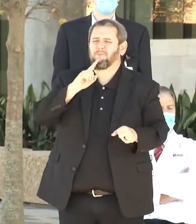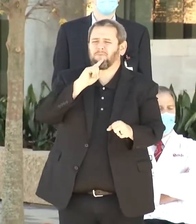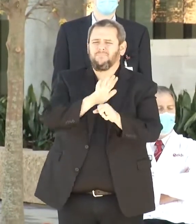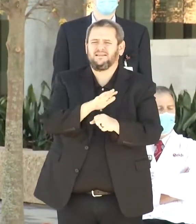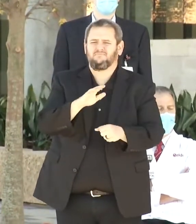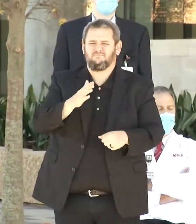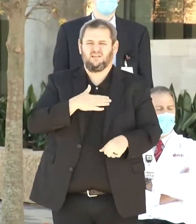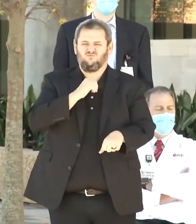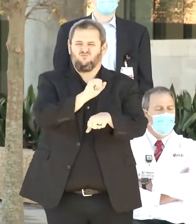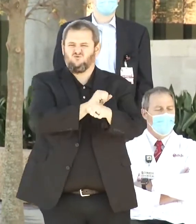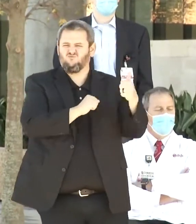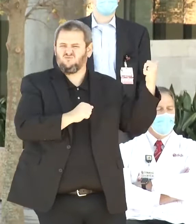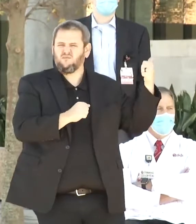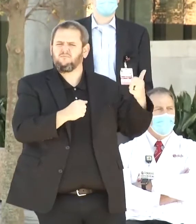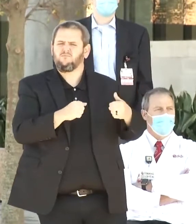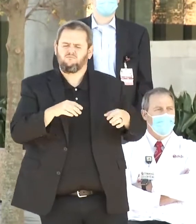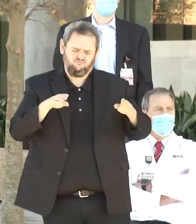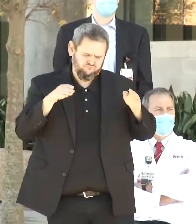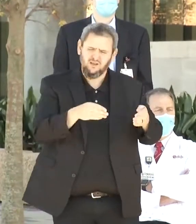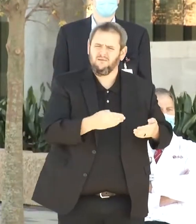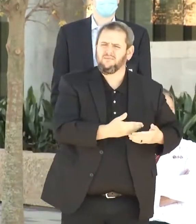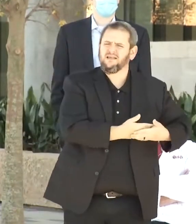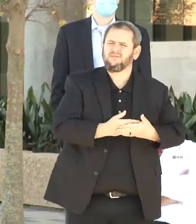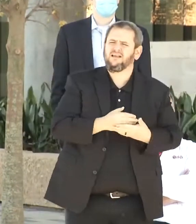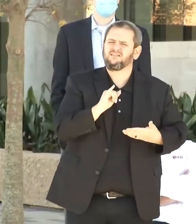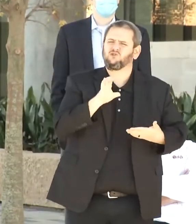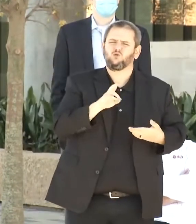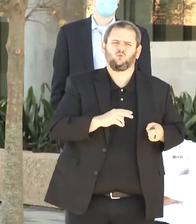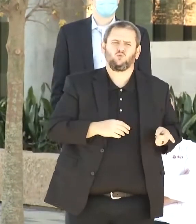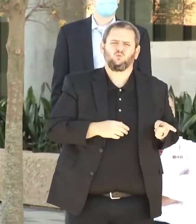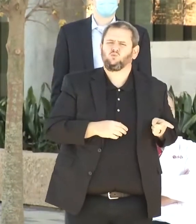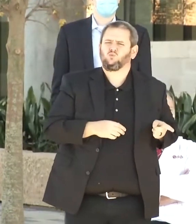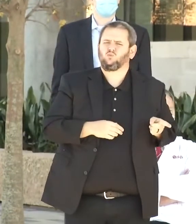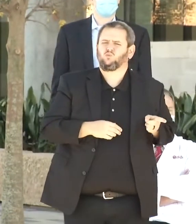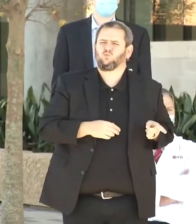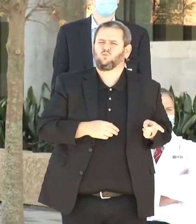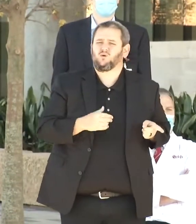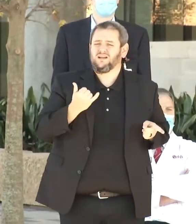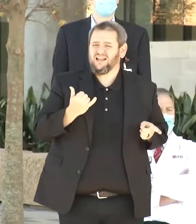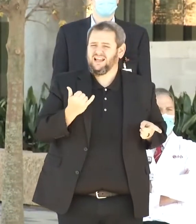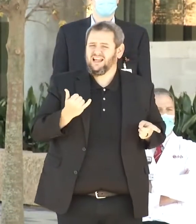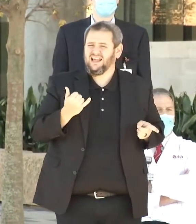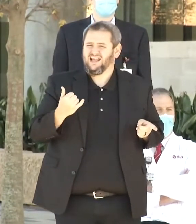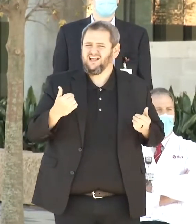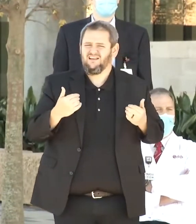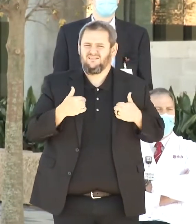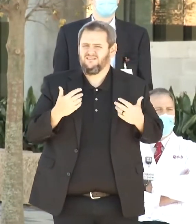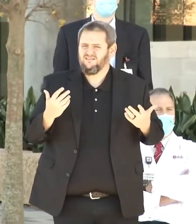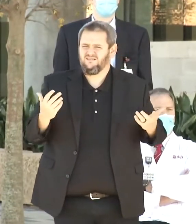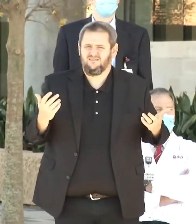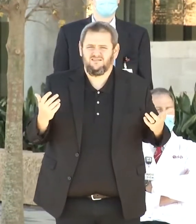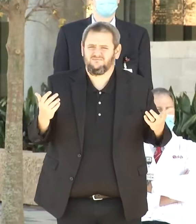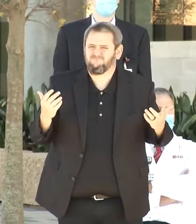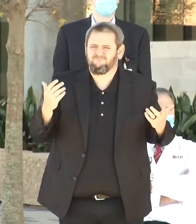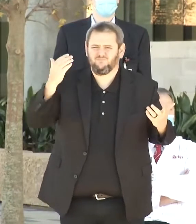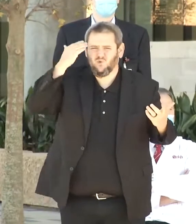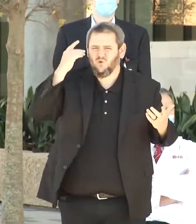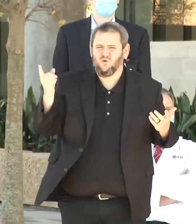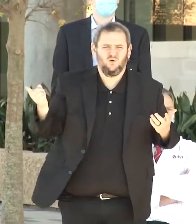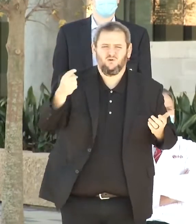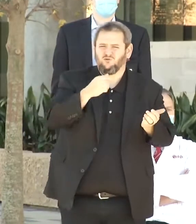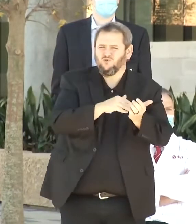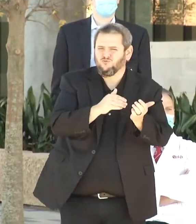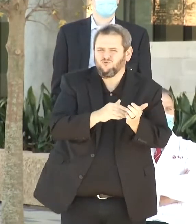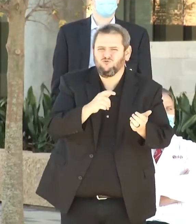care unit. I stand here today representing doctors who have dedicated their lives to